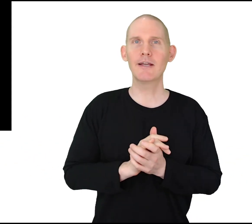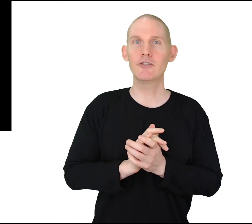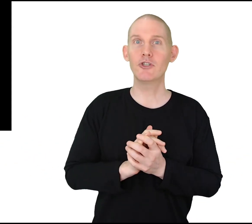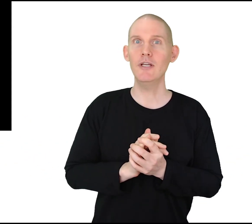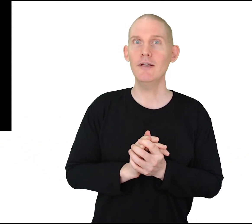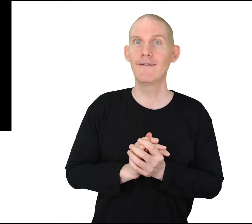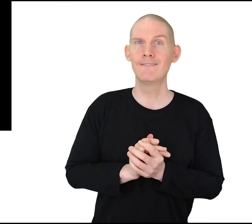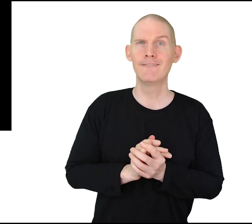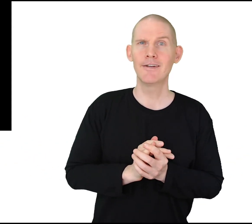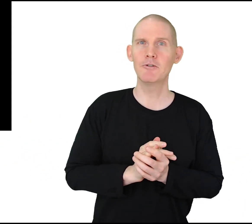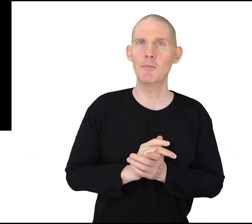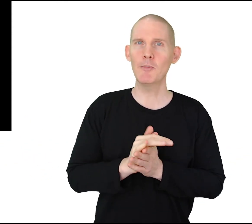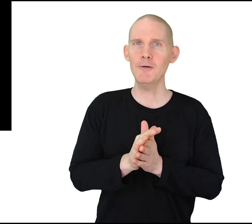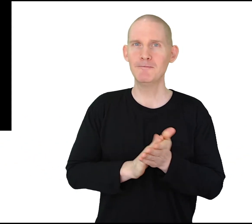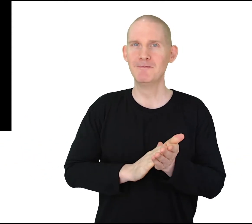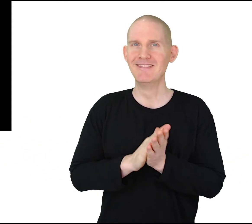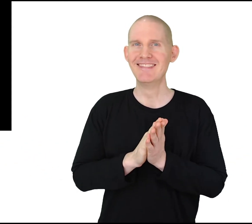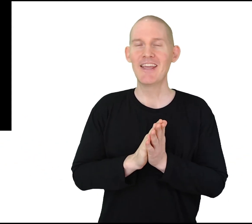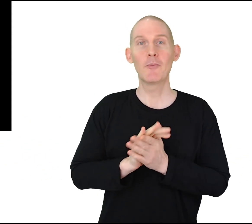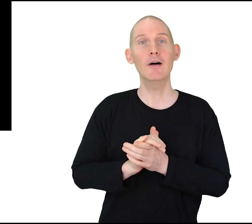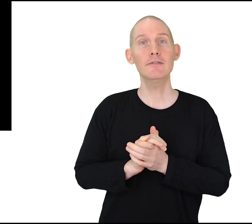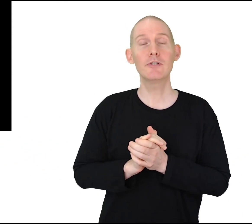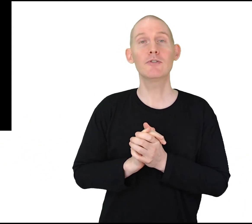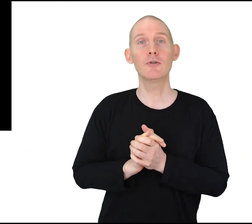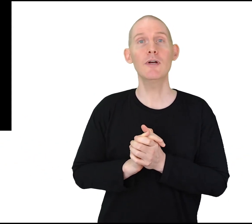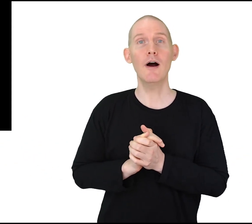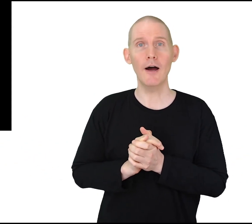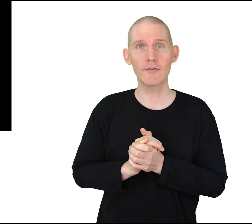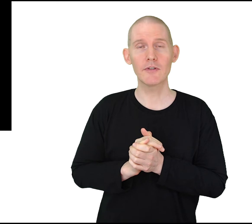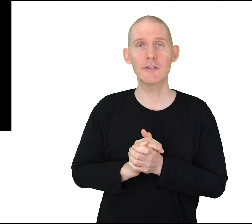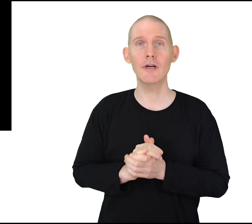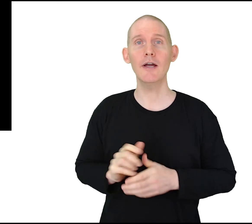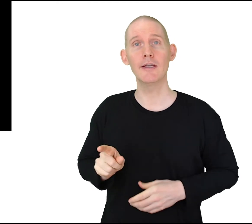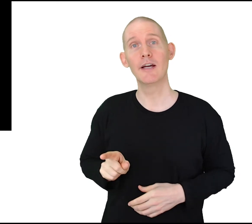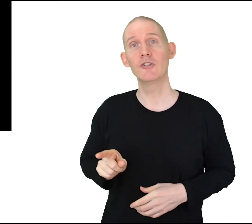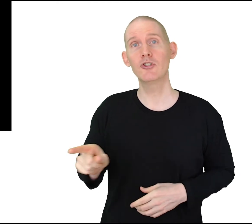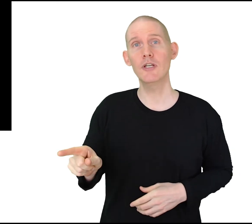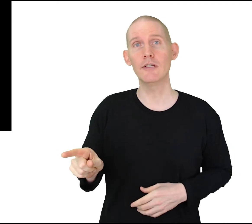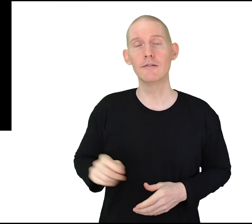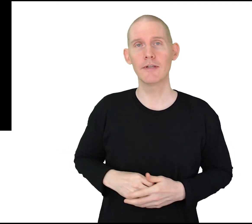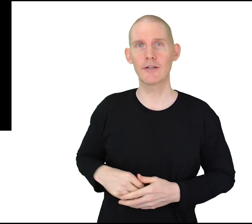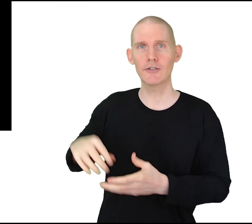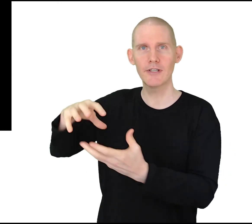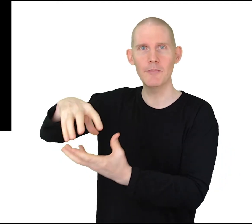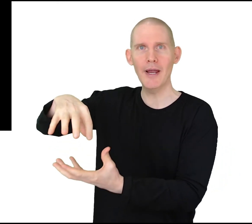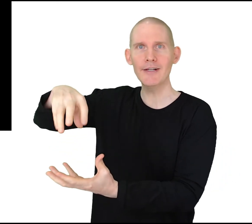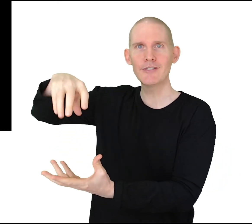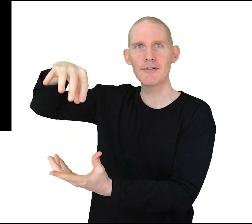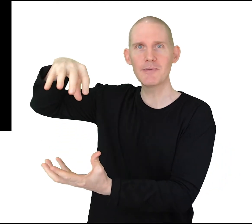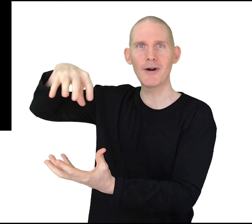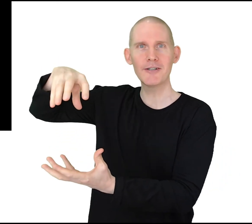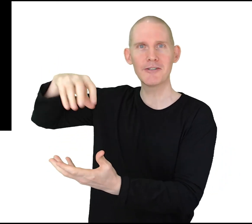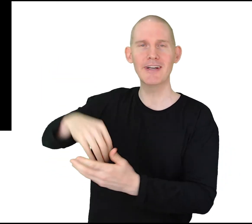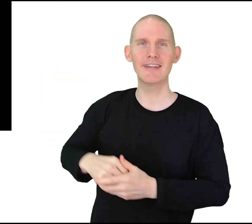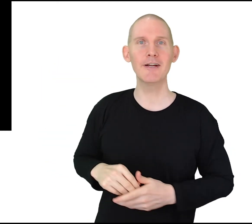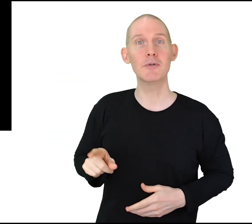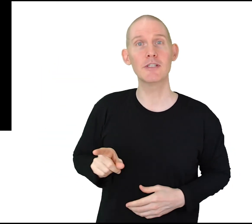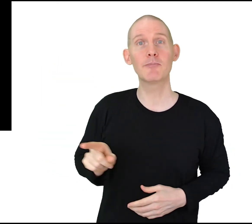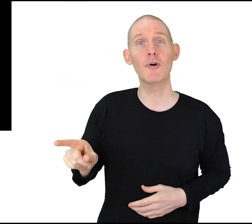she? Do you remember? Well, just do it off to the side. She. Like there's an imaginary Margaret right there, and we just point at